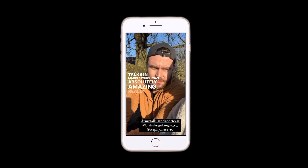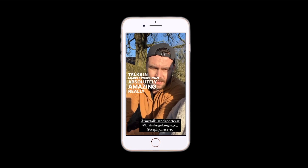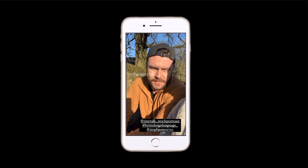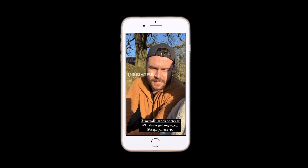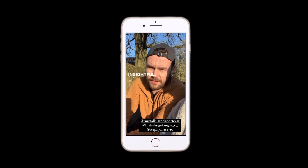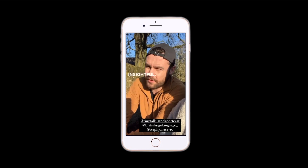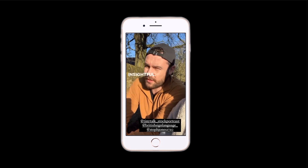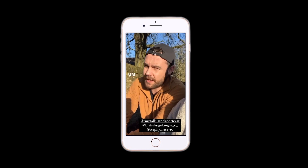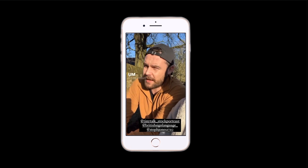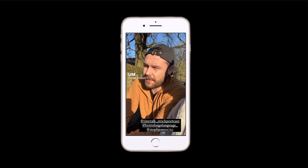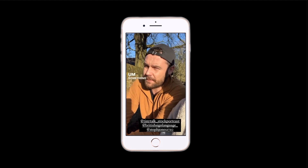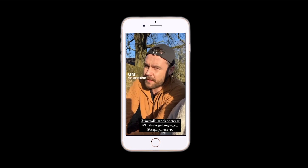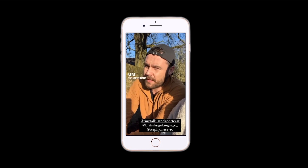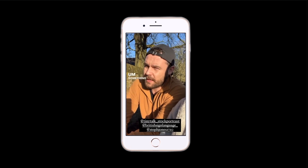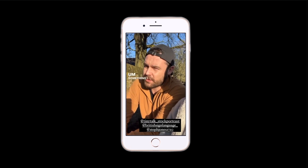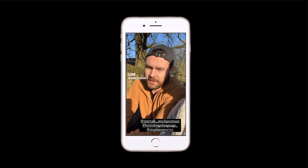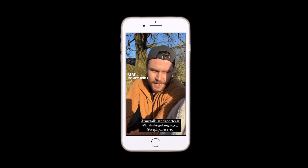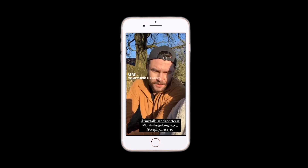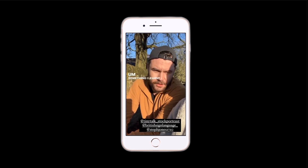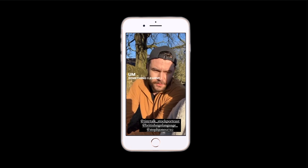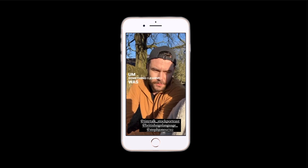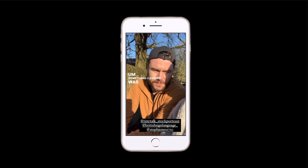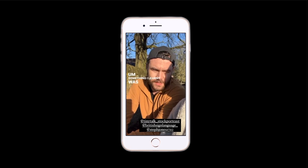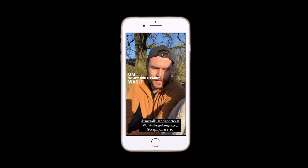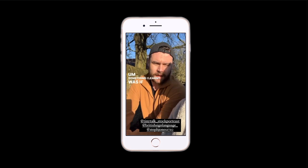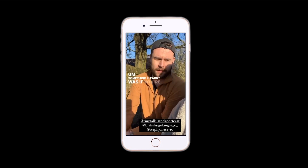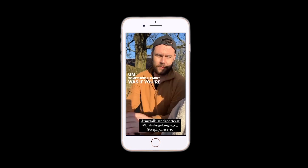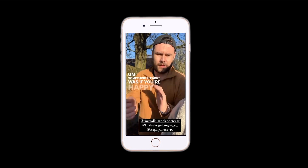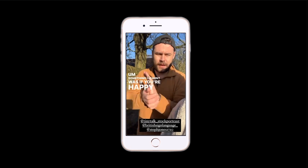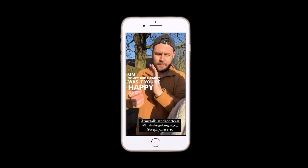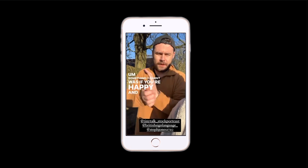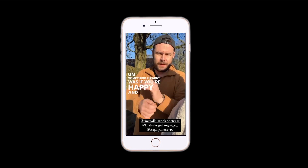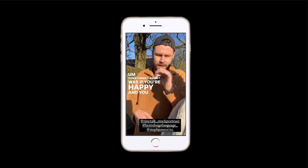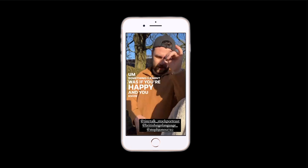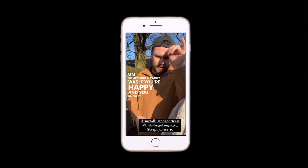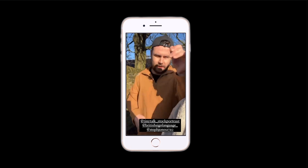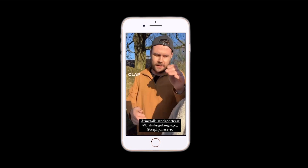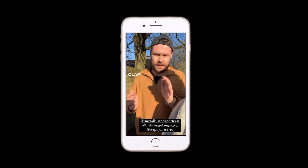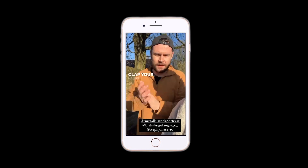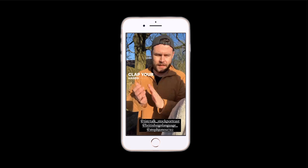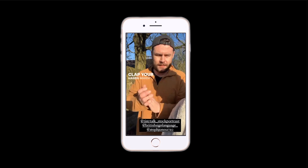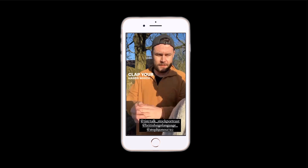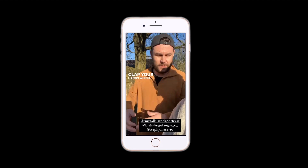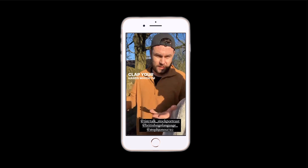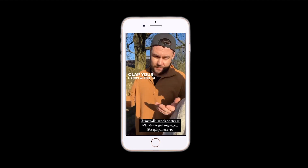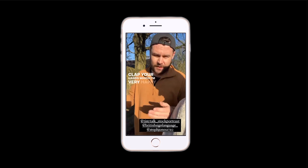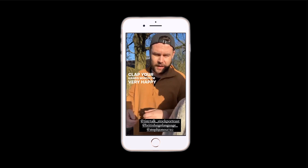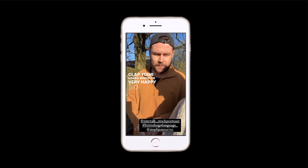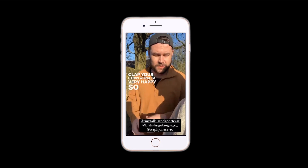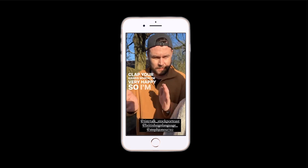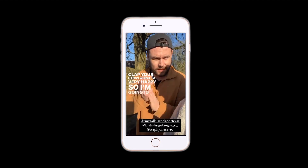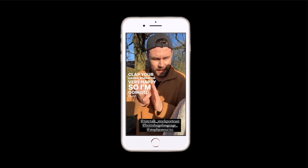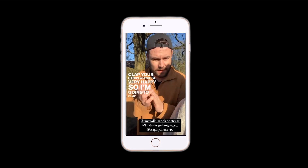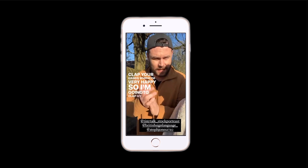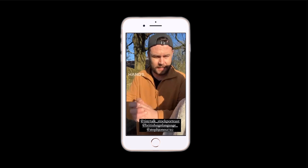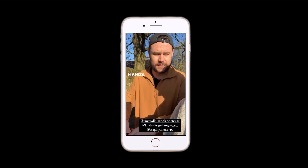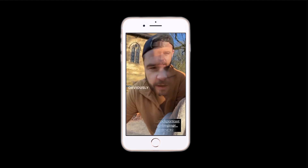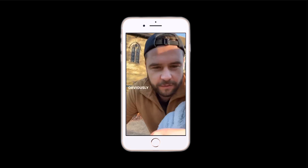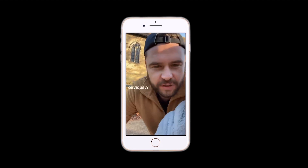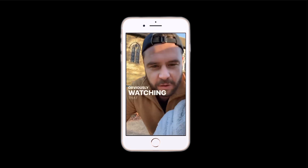really insightful. Something I learned was if you're happy and you know it, clap your hands, which I'm very happy, so I'm going to clap my hands. Obviously watching